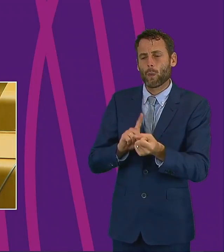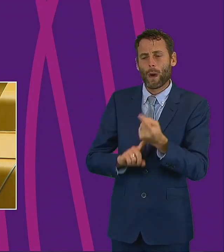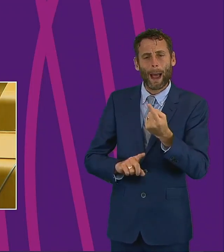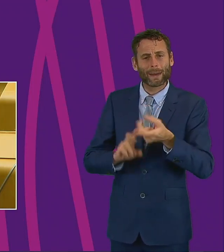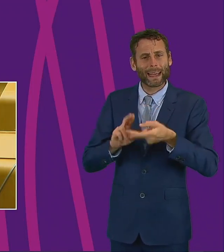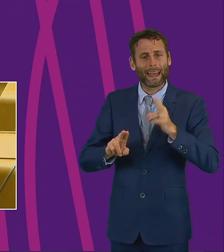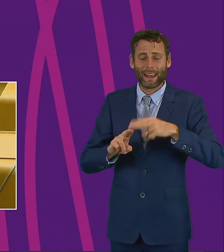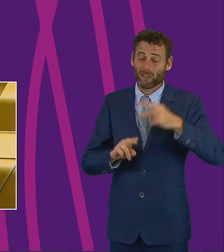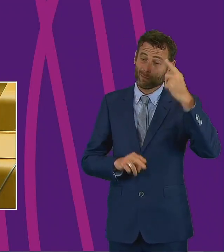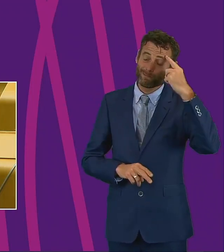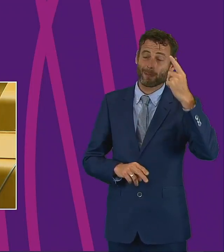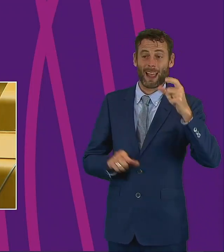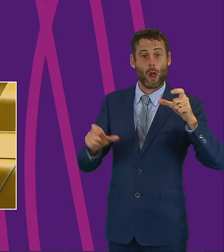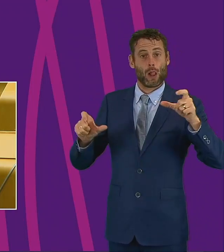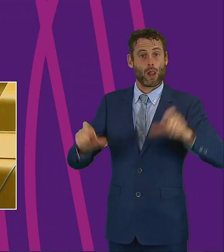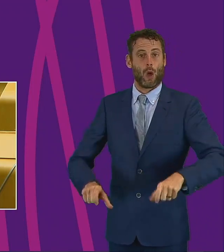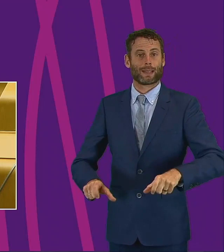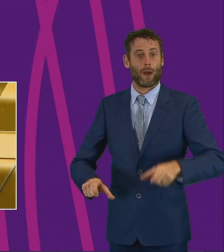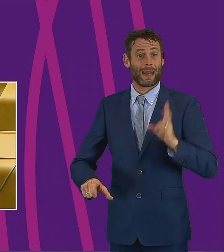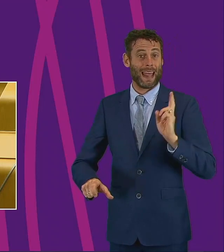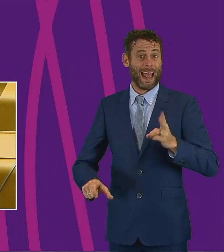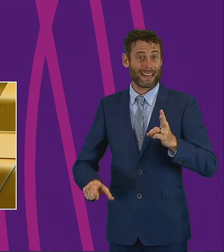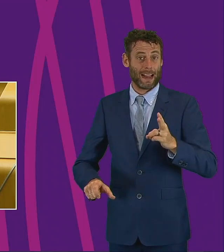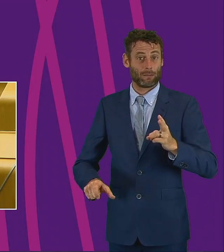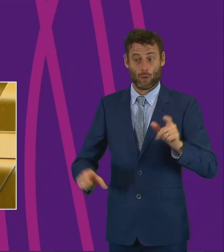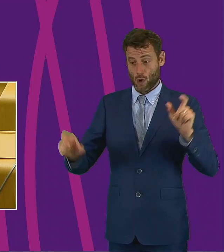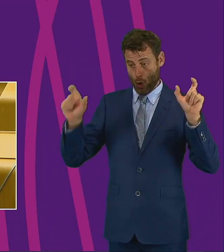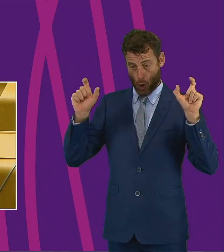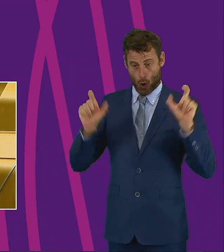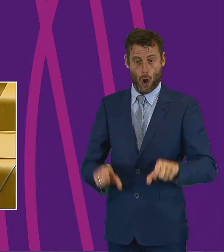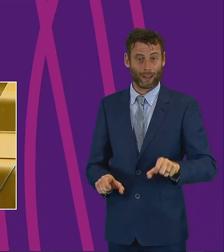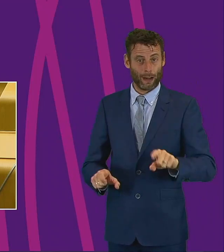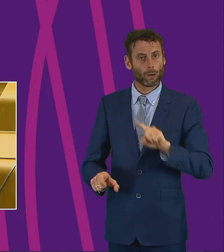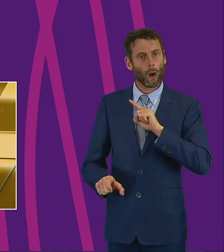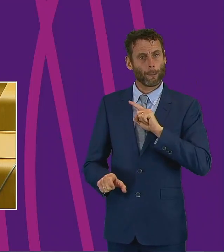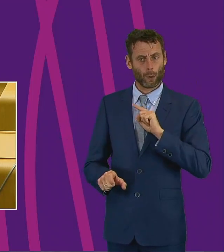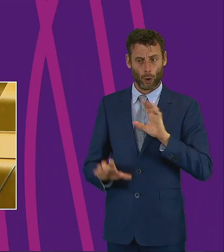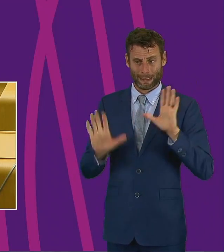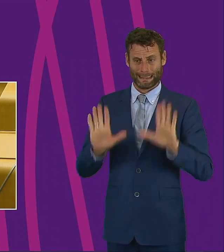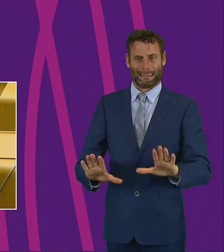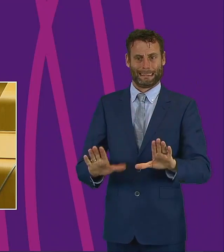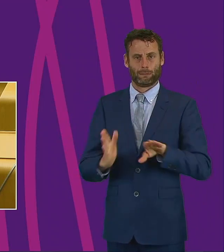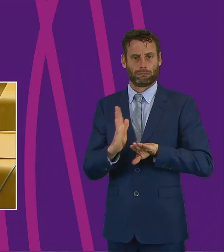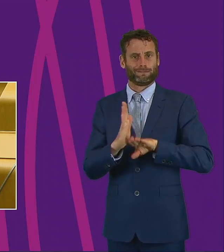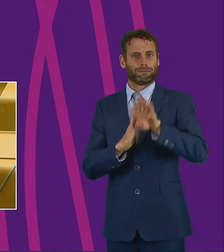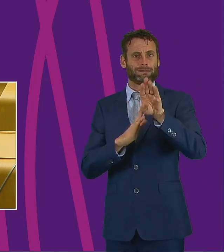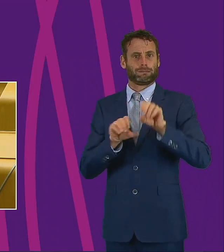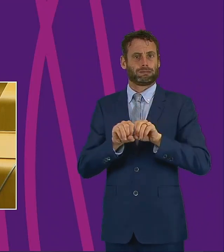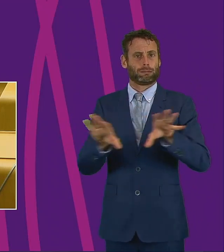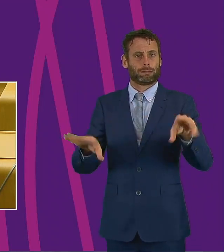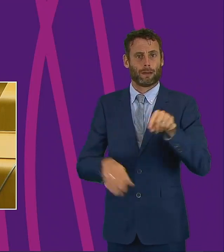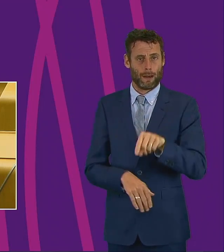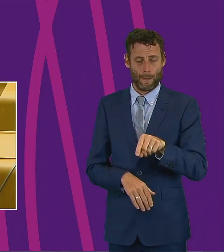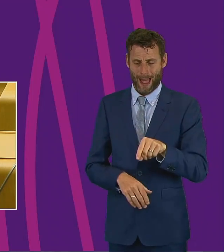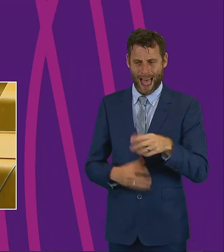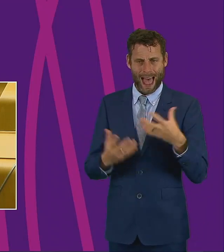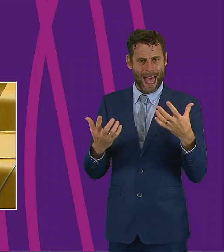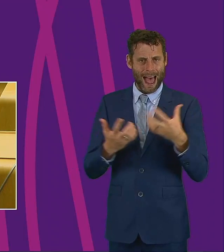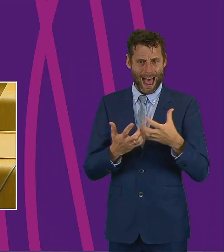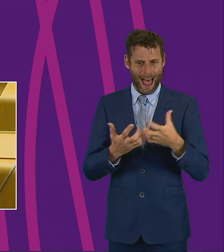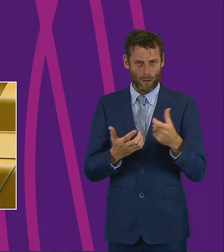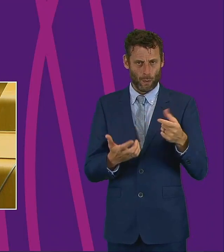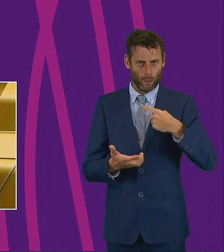where further lockdowns are needed to control any spikes in infection, that we have the powers to provide financial resilience